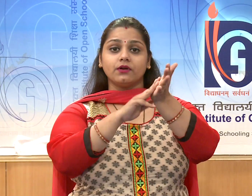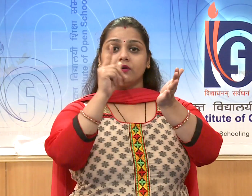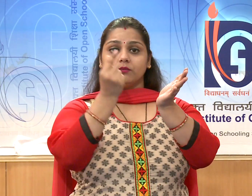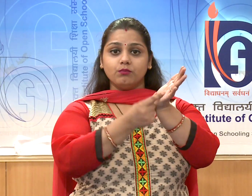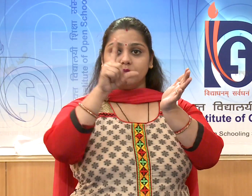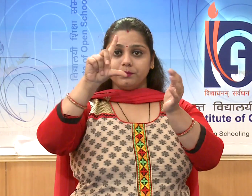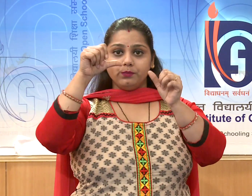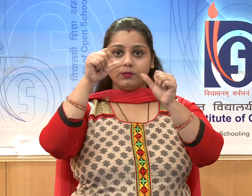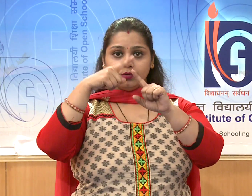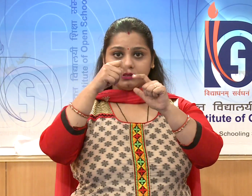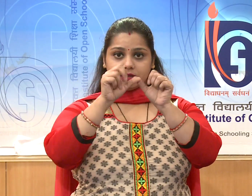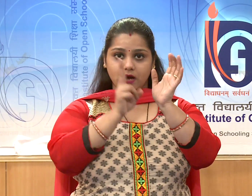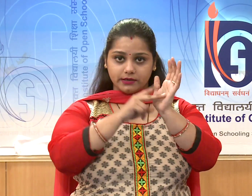Multan,